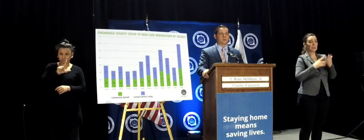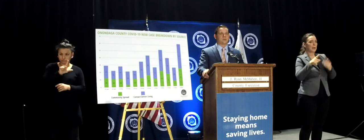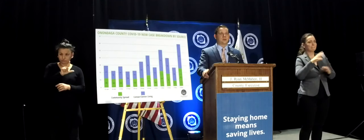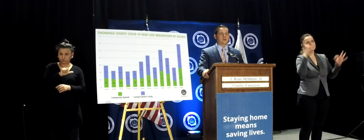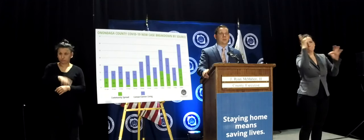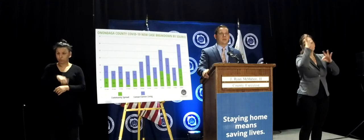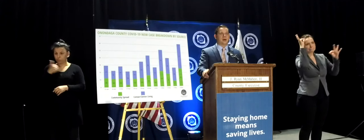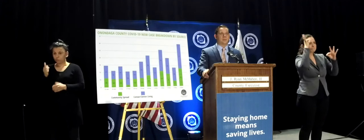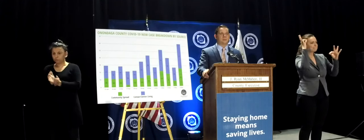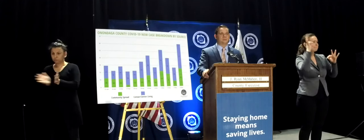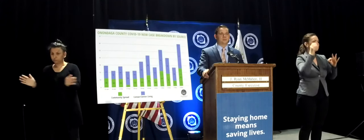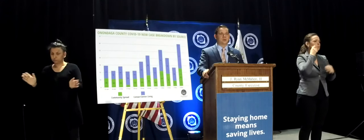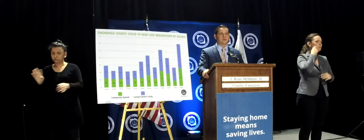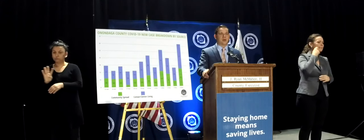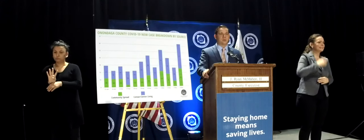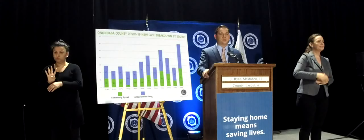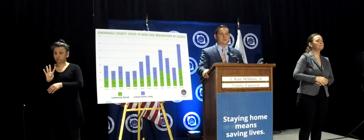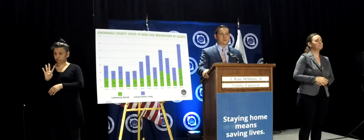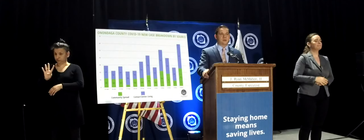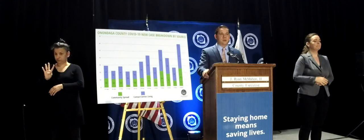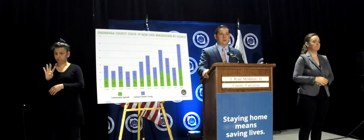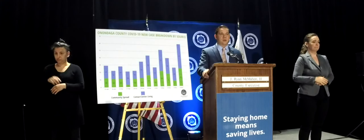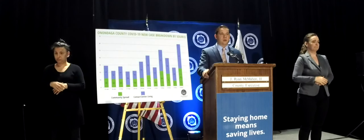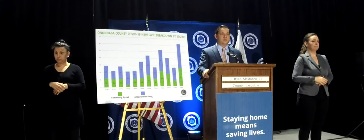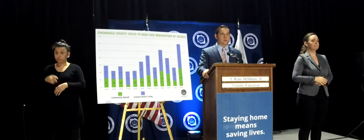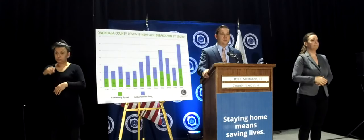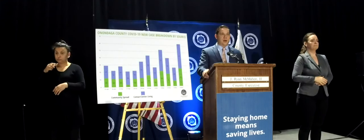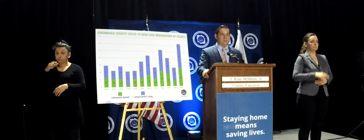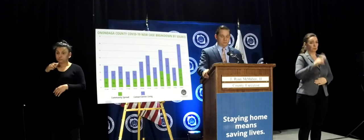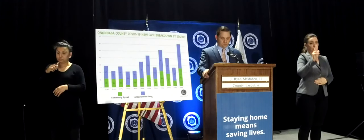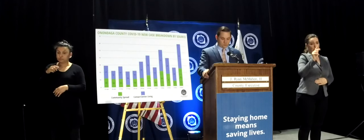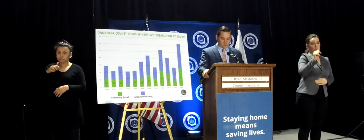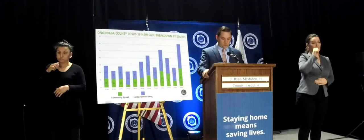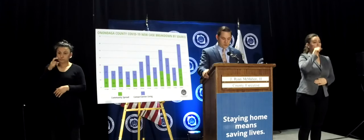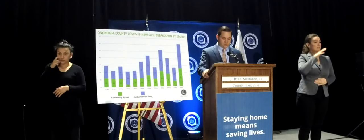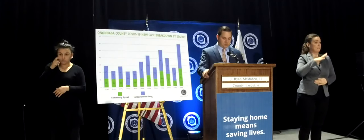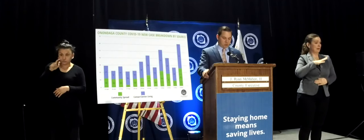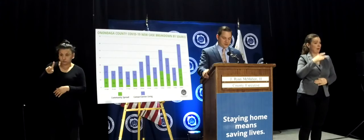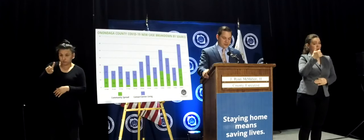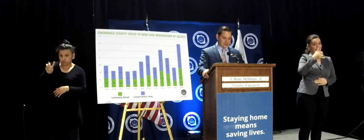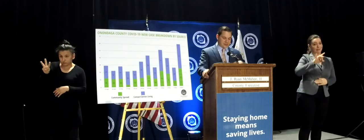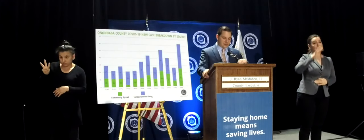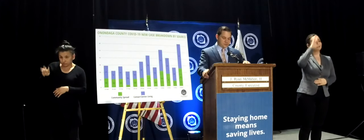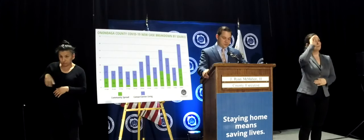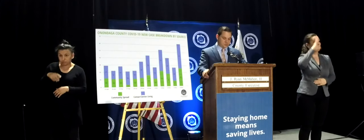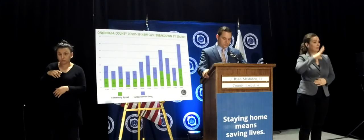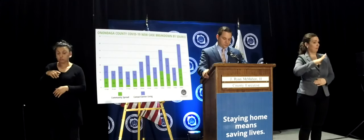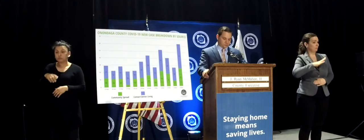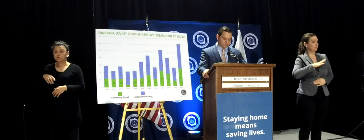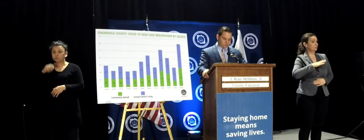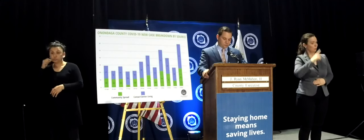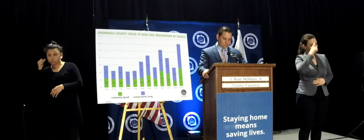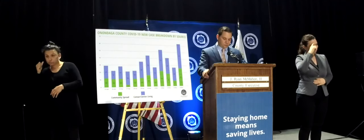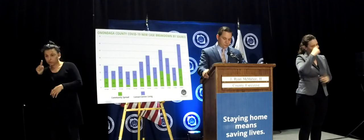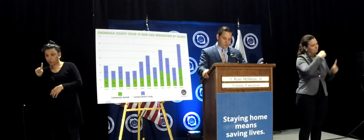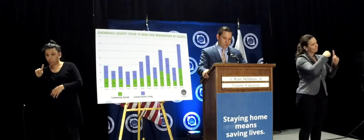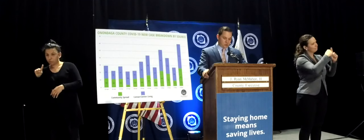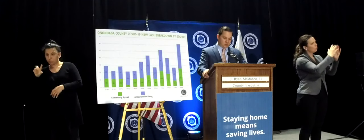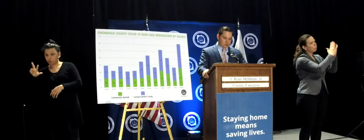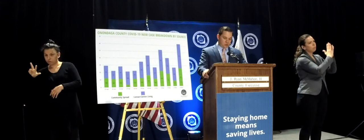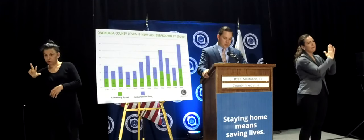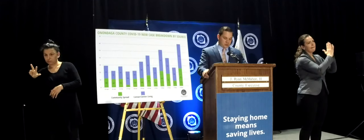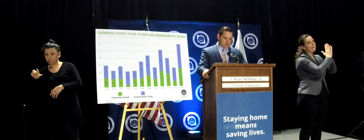we're thinking about them and their families and grieving with them in these unprecedented times.